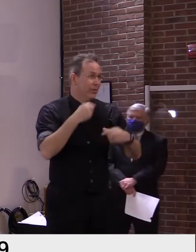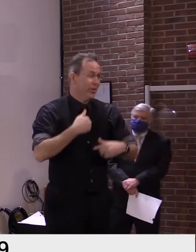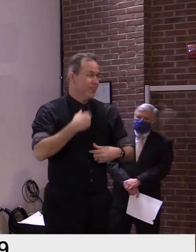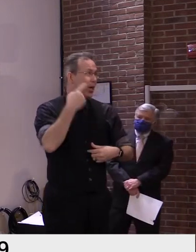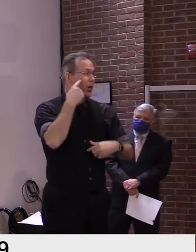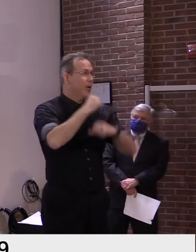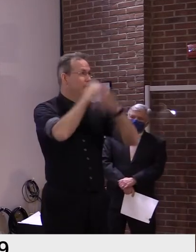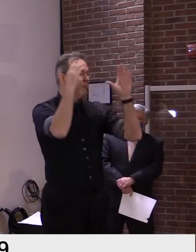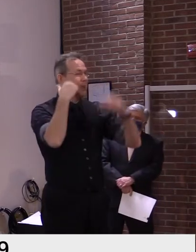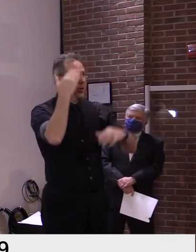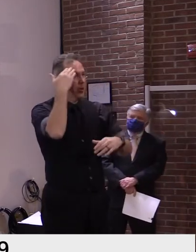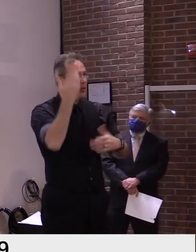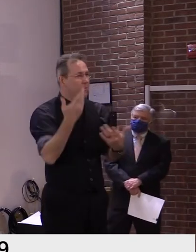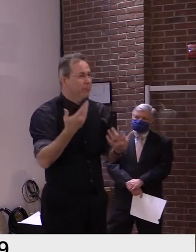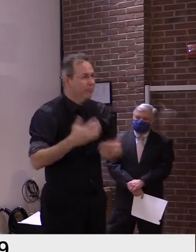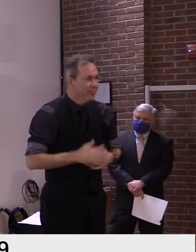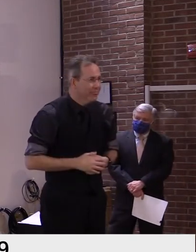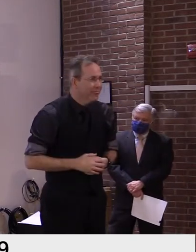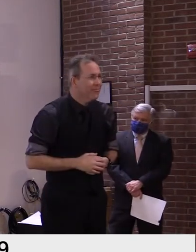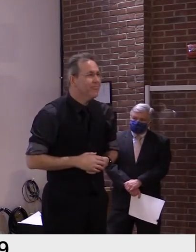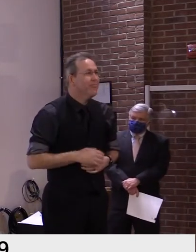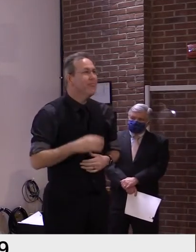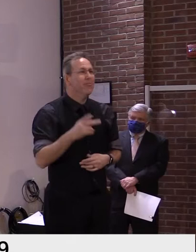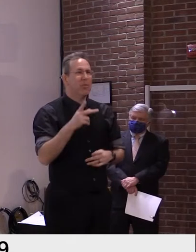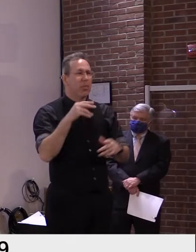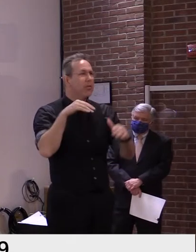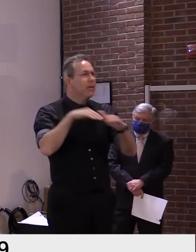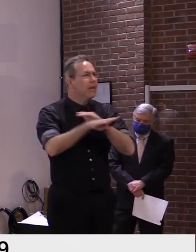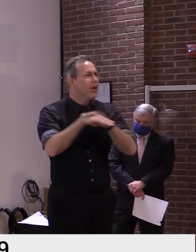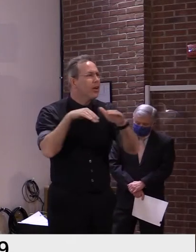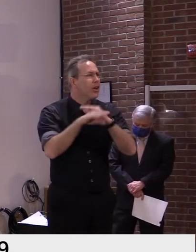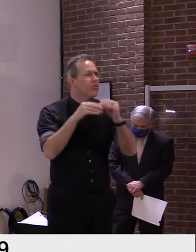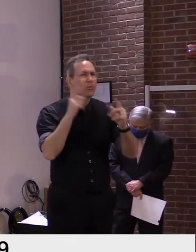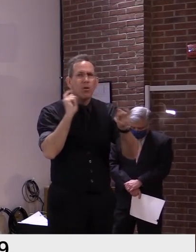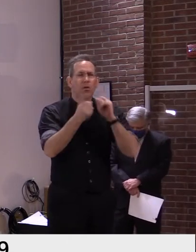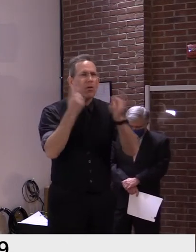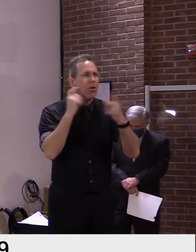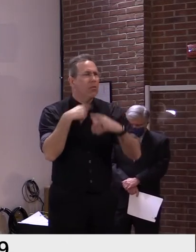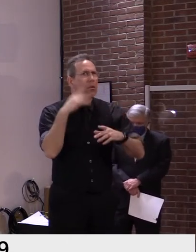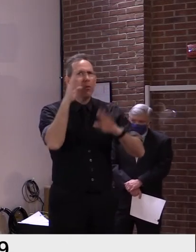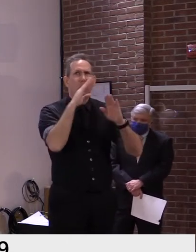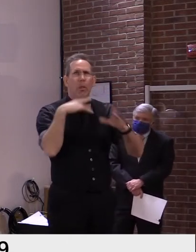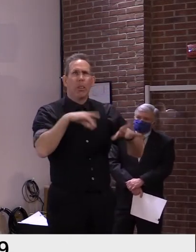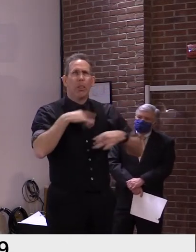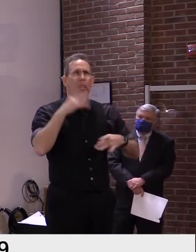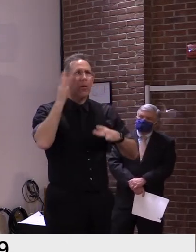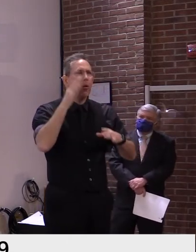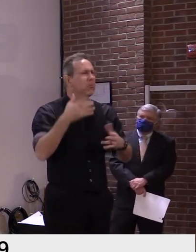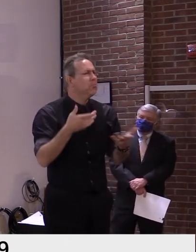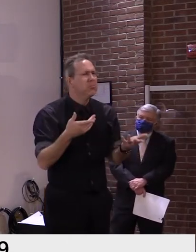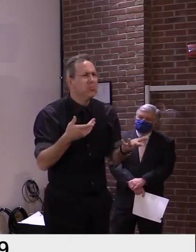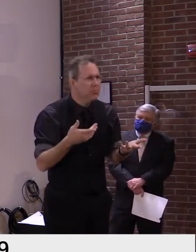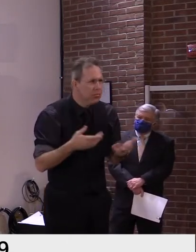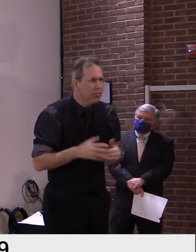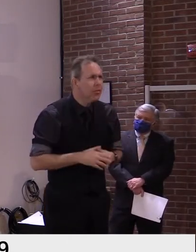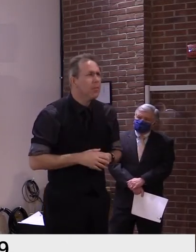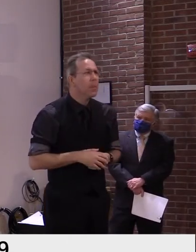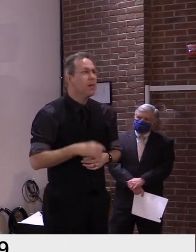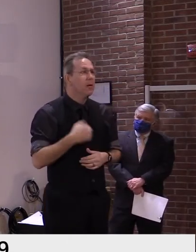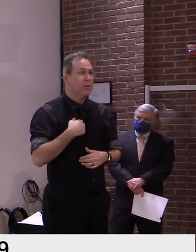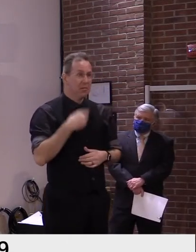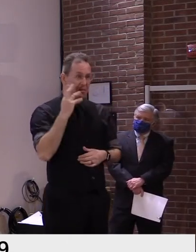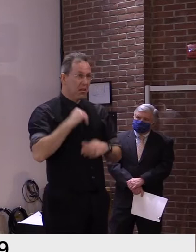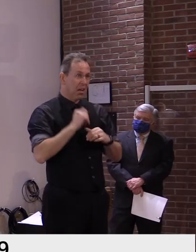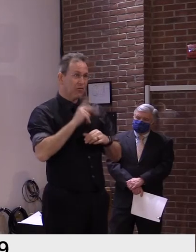the public is there at all times. I understand that, but that doesn't mean that your risk is heightened at all